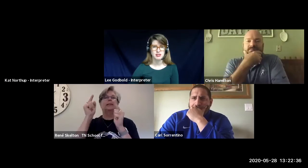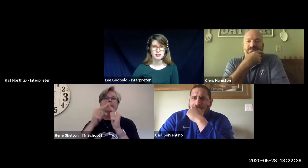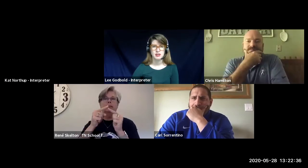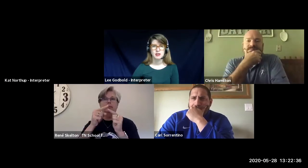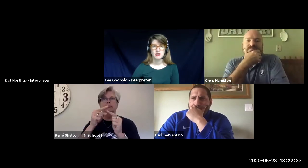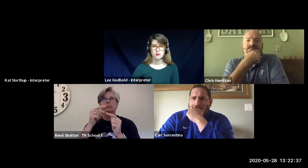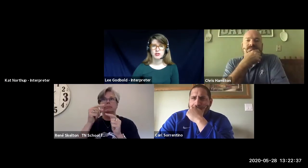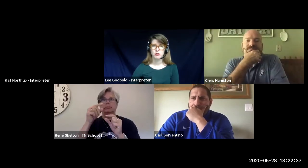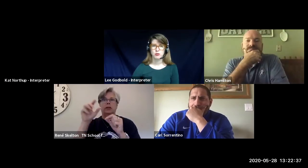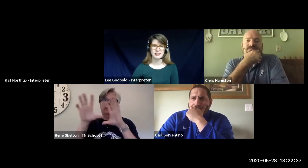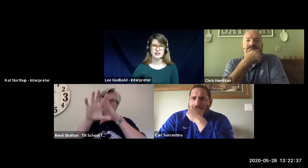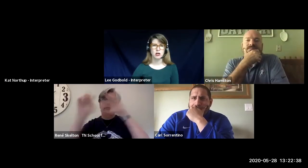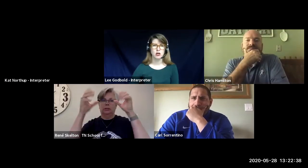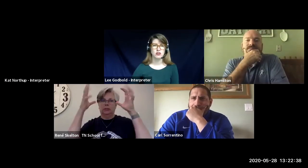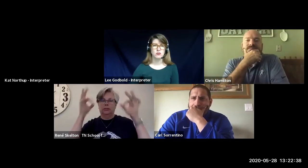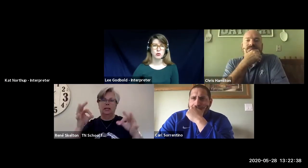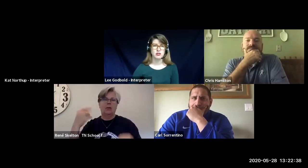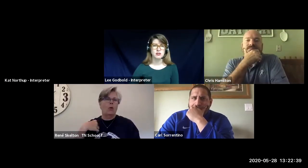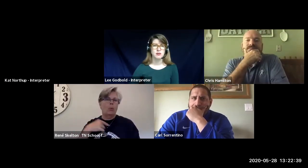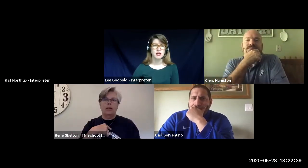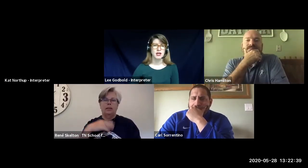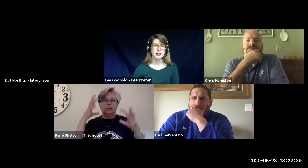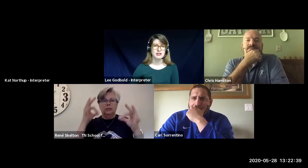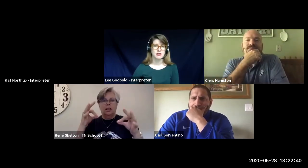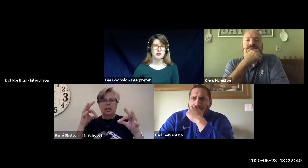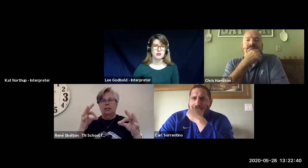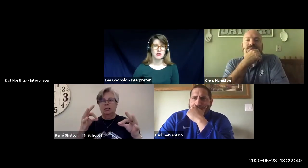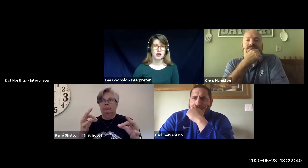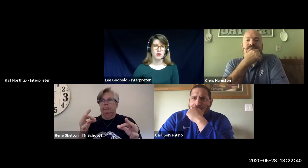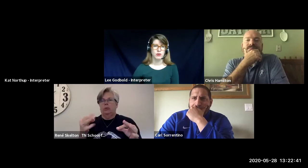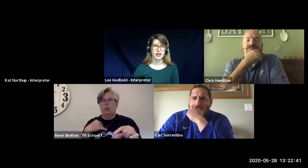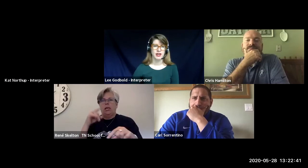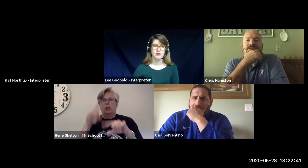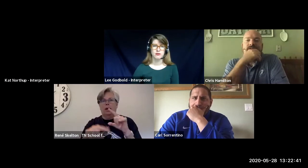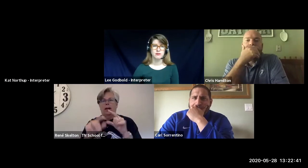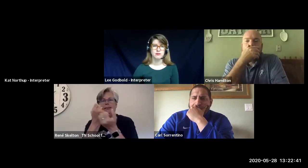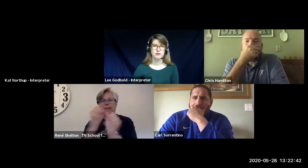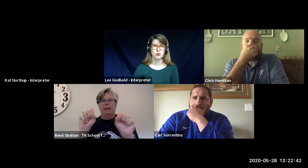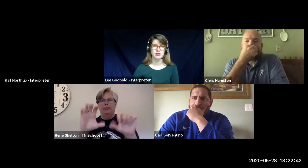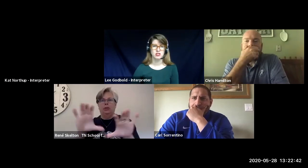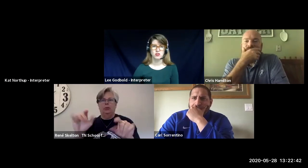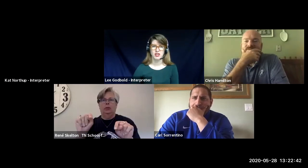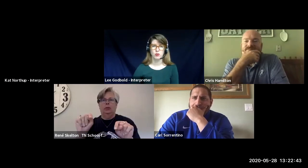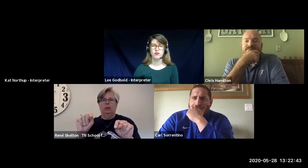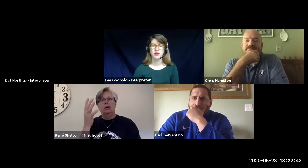seasons. Wow. Really, we're canceling all sports until we have more decision making. We felt that we